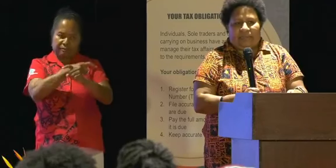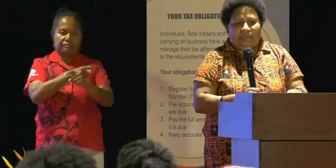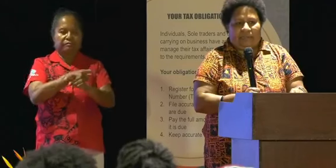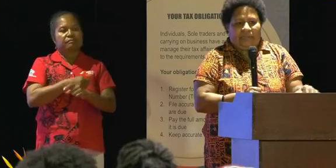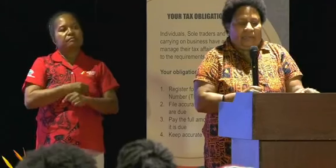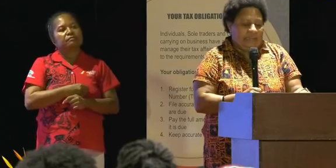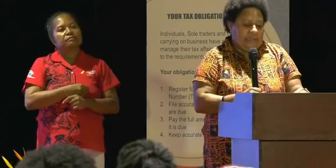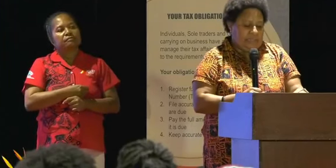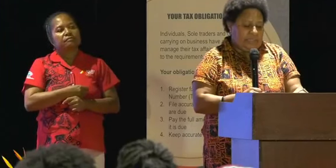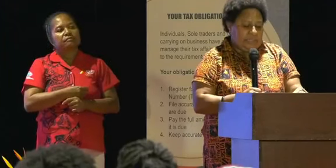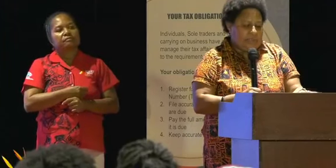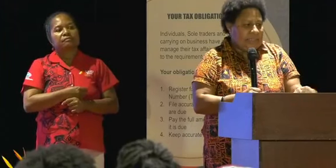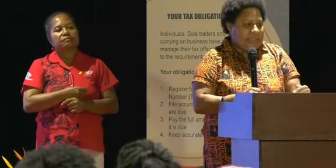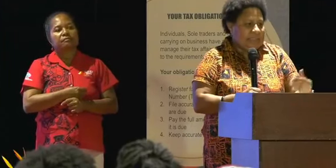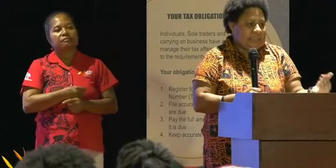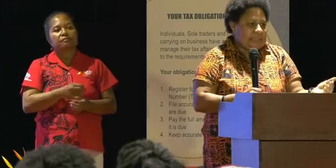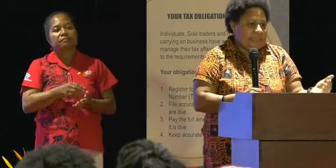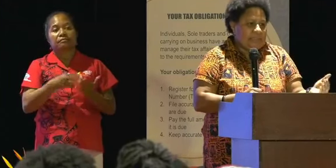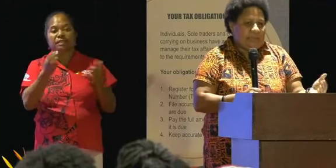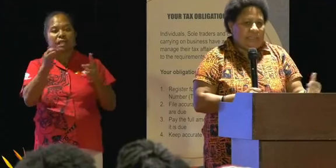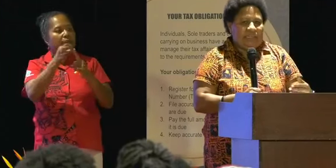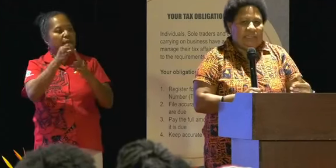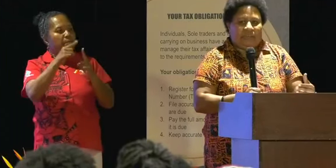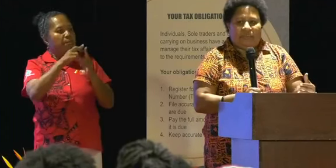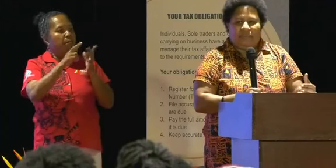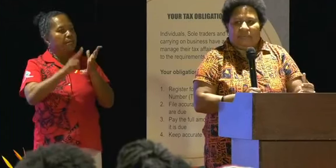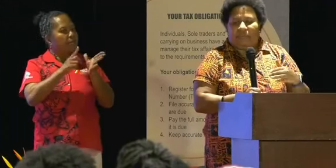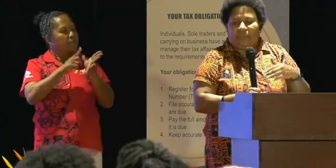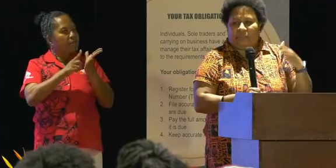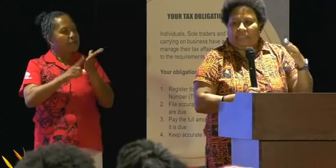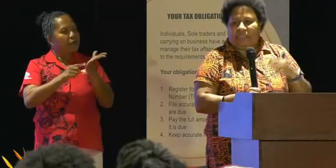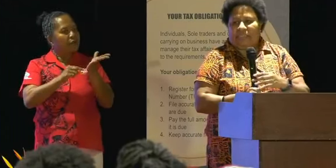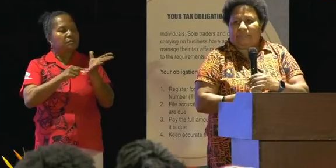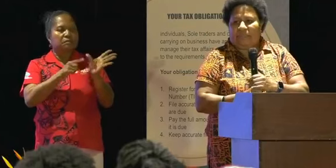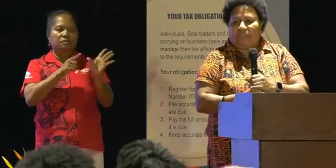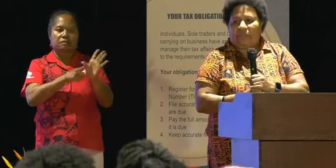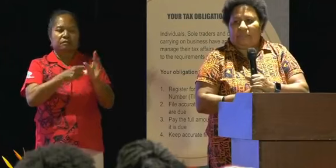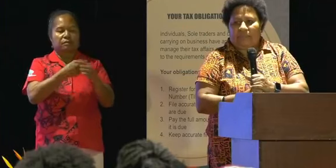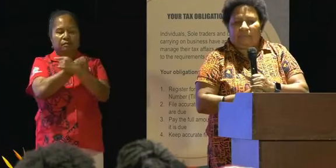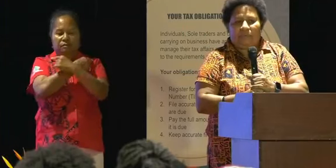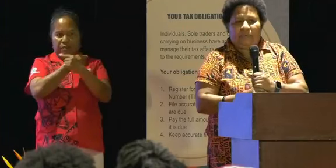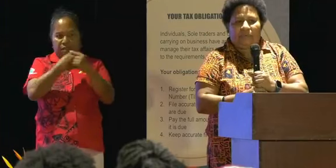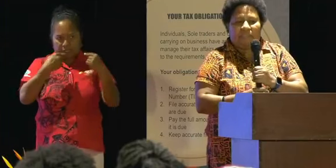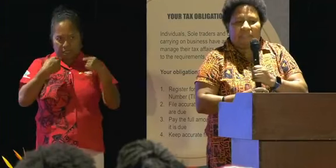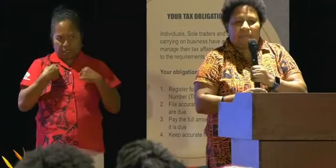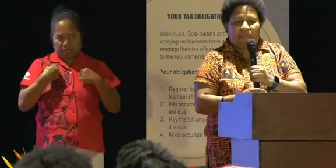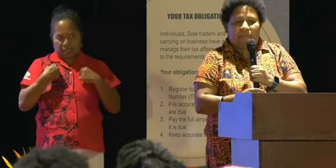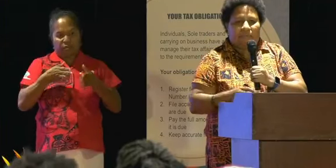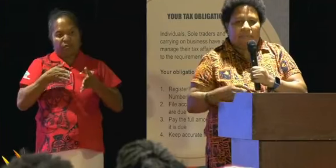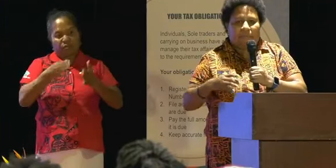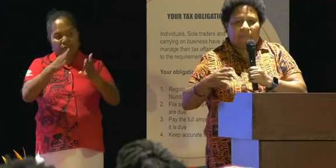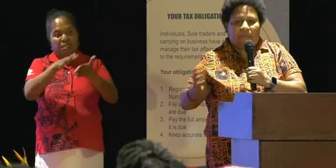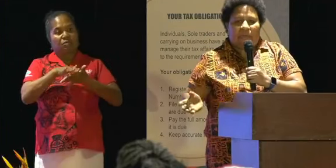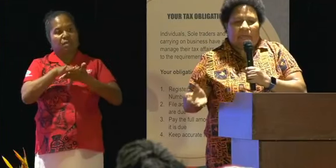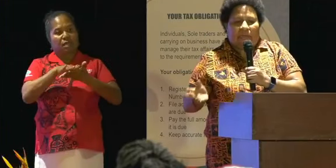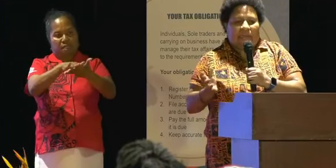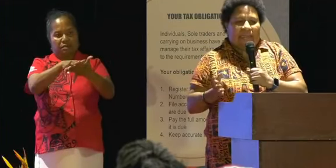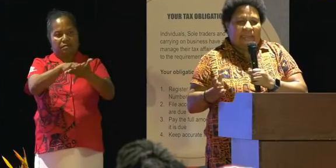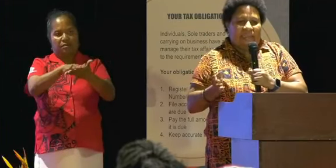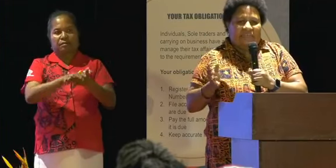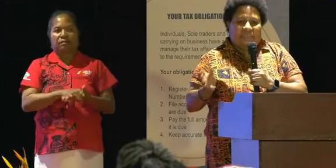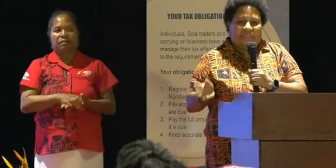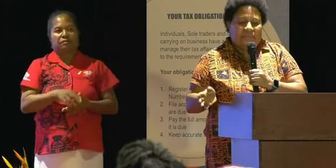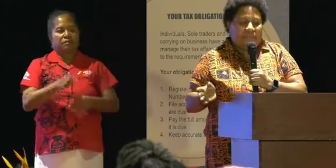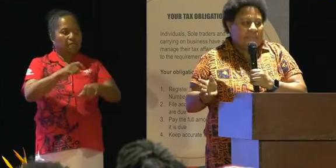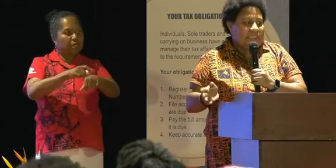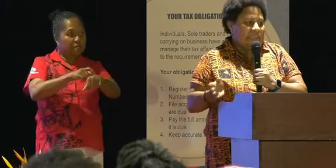become kind of like penalties and all that. We have processes in place to help you. All officer talk if you are